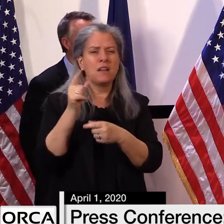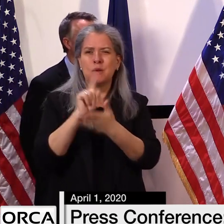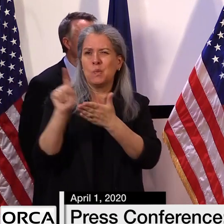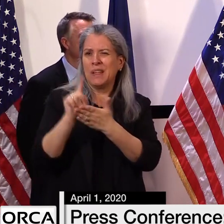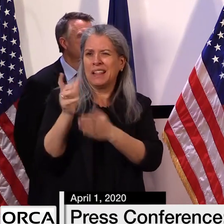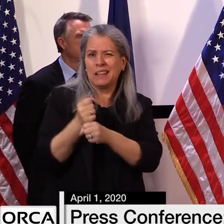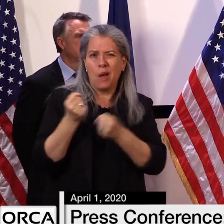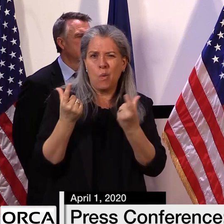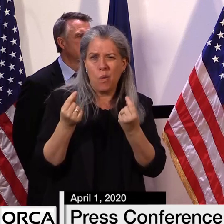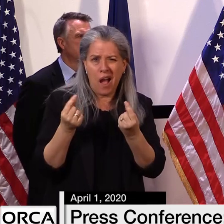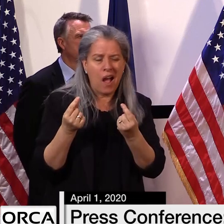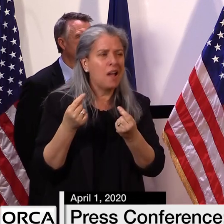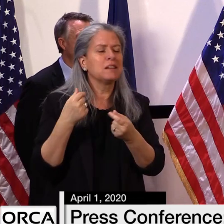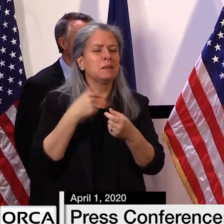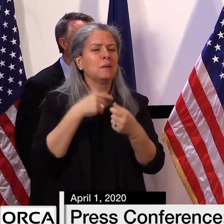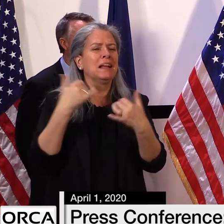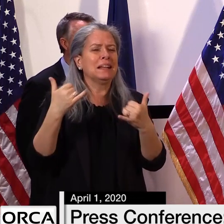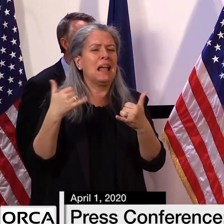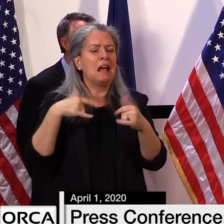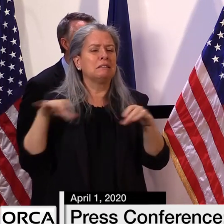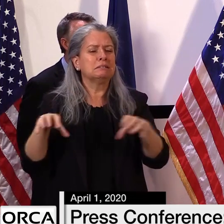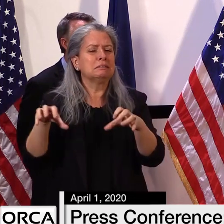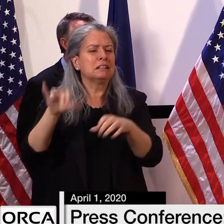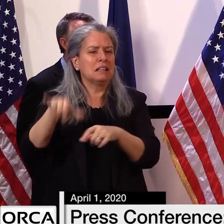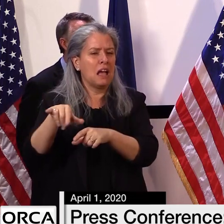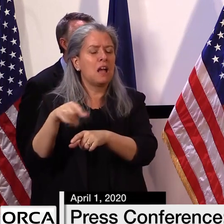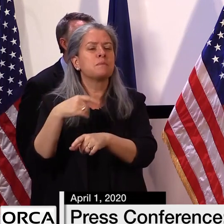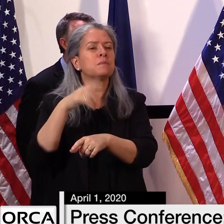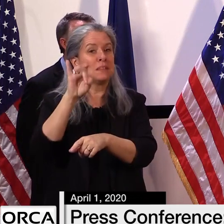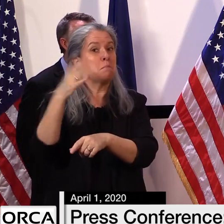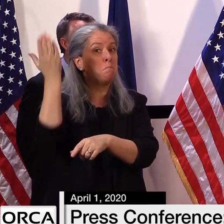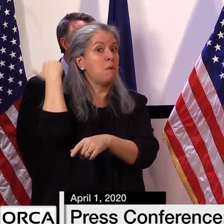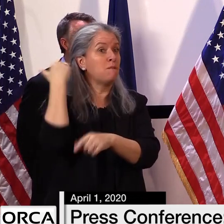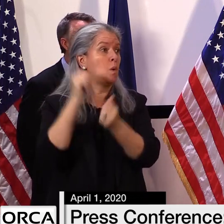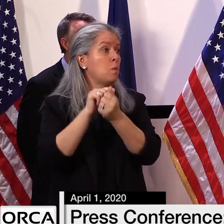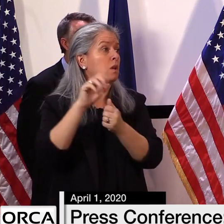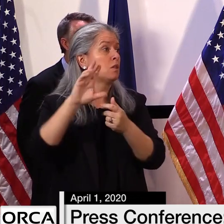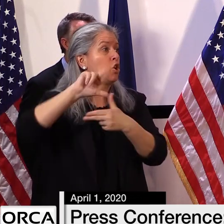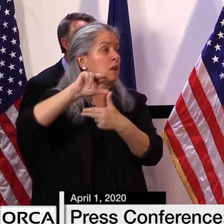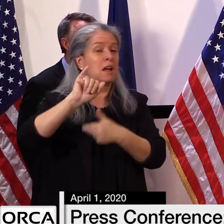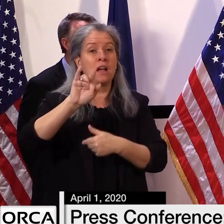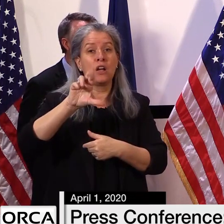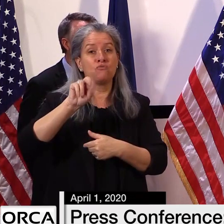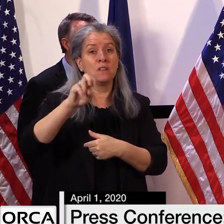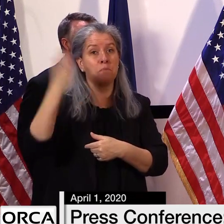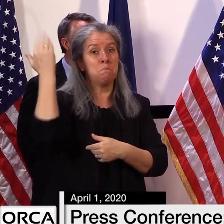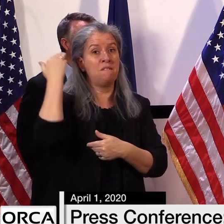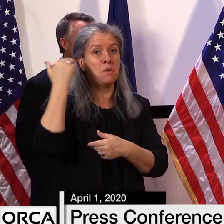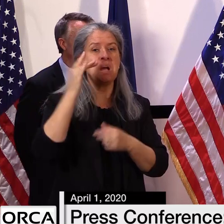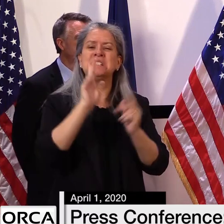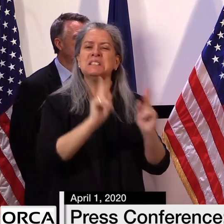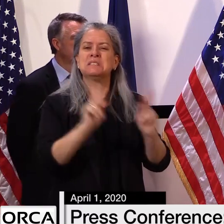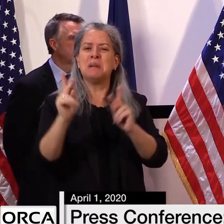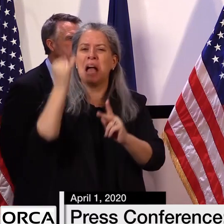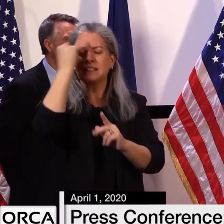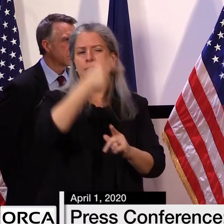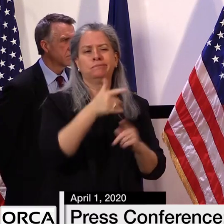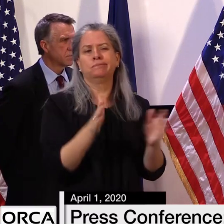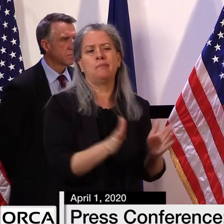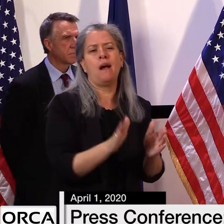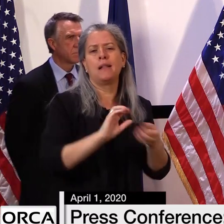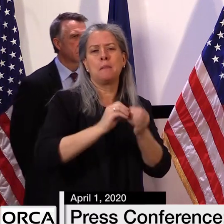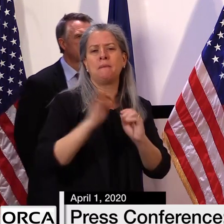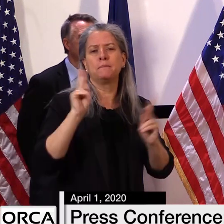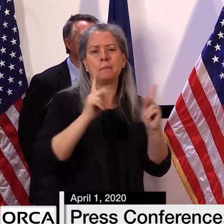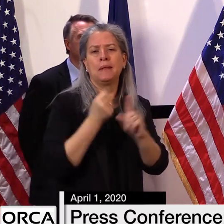benefit amount is. We did something similar to this during Hurricane Irene, but that was on a much smaller scale. We don't have that